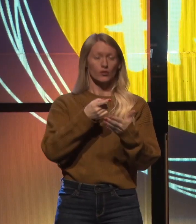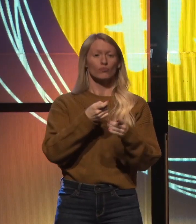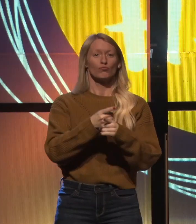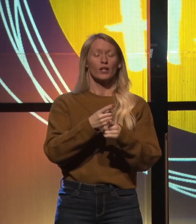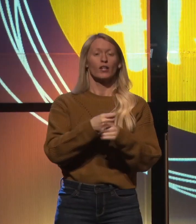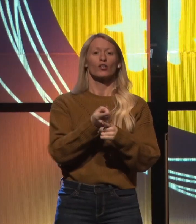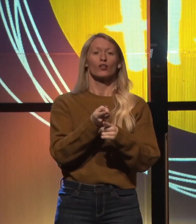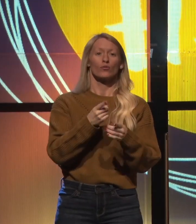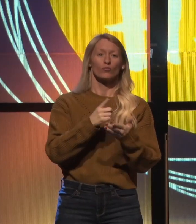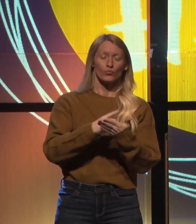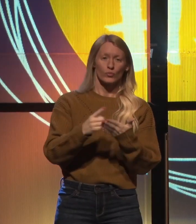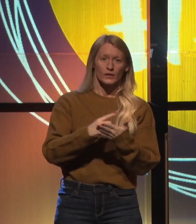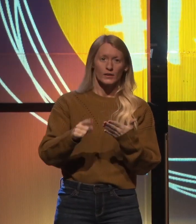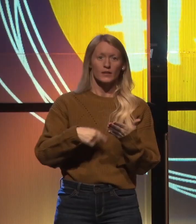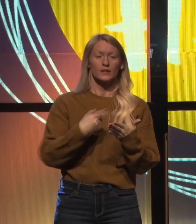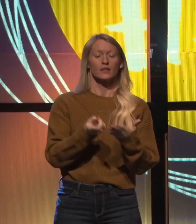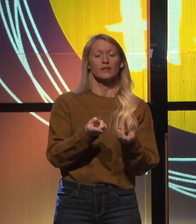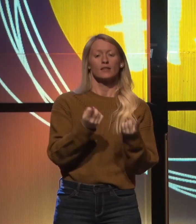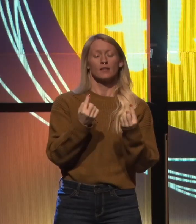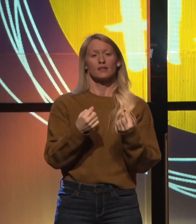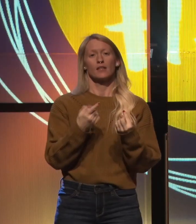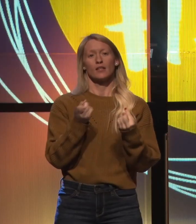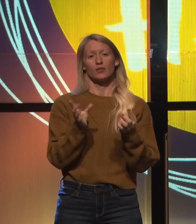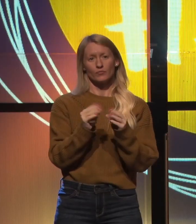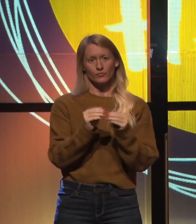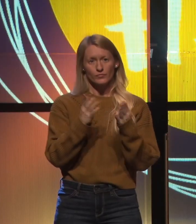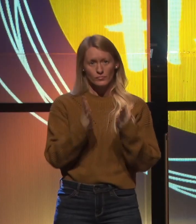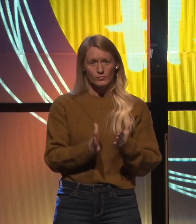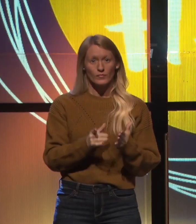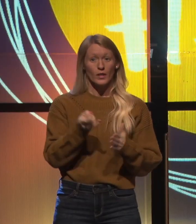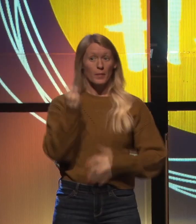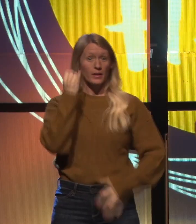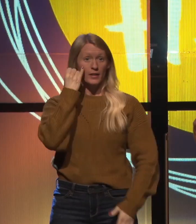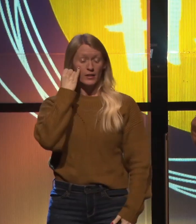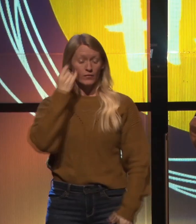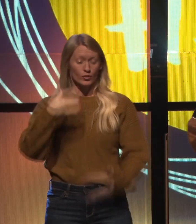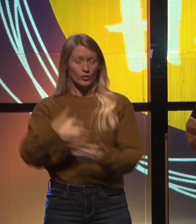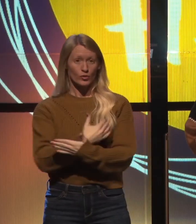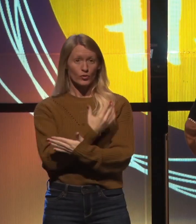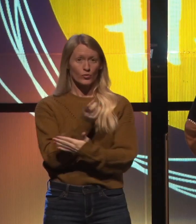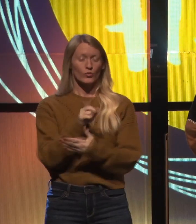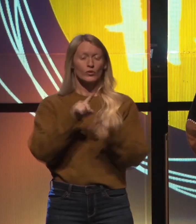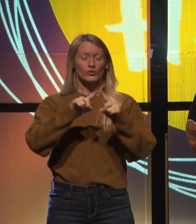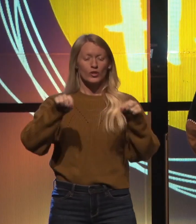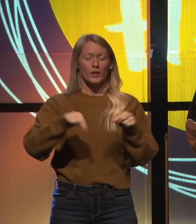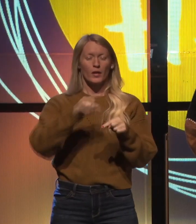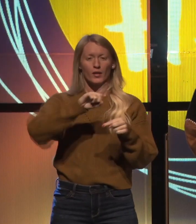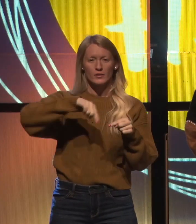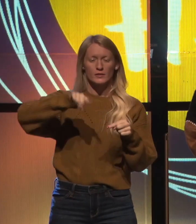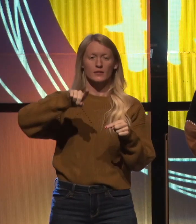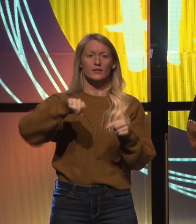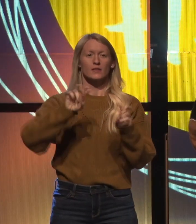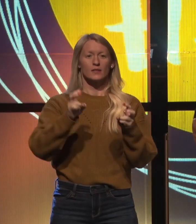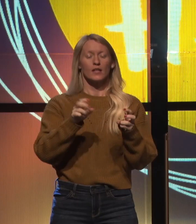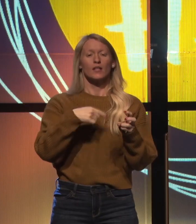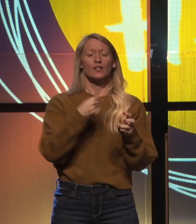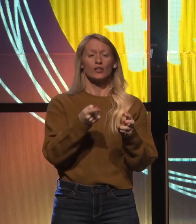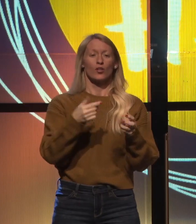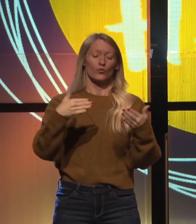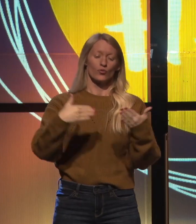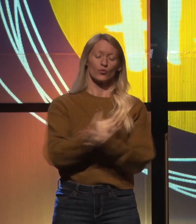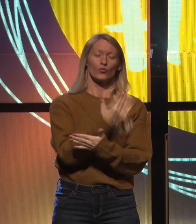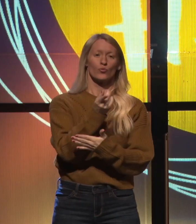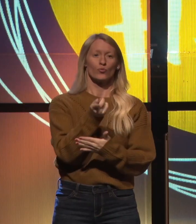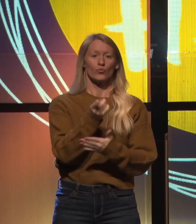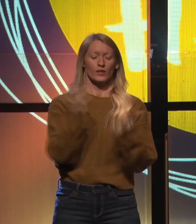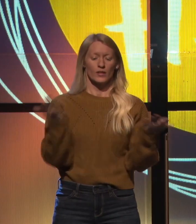here, please check that box, new here. Fill out as much information as you feel comfortable sharing. And if